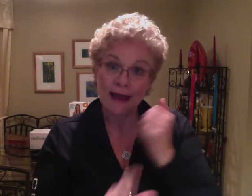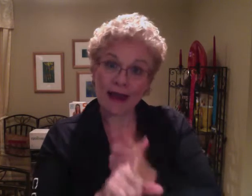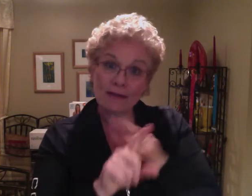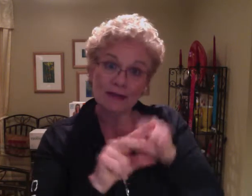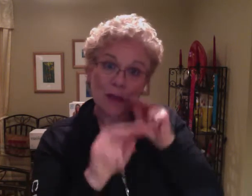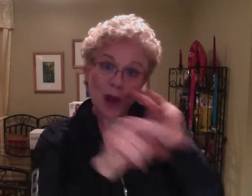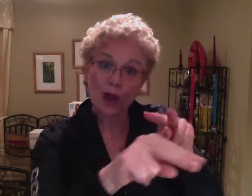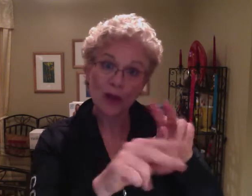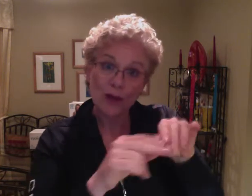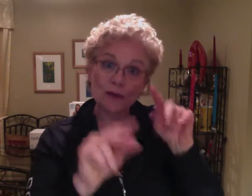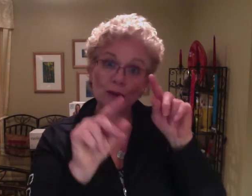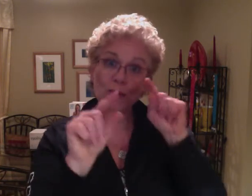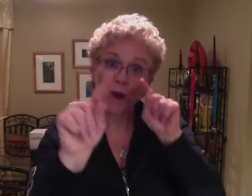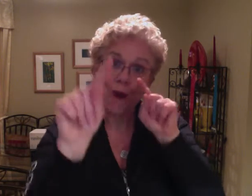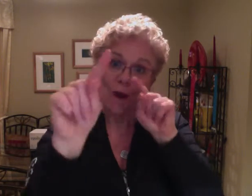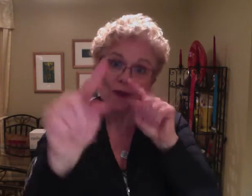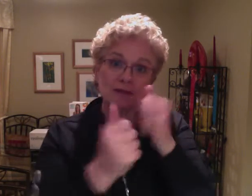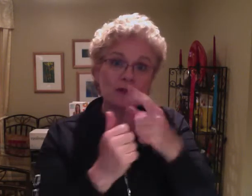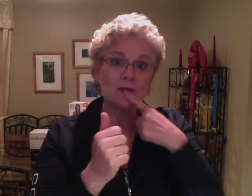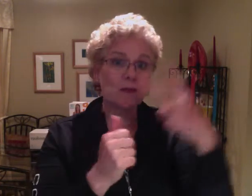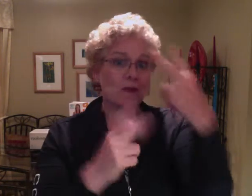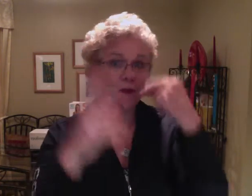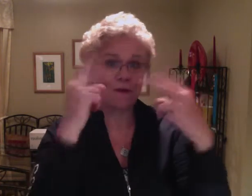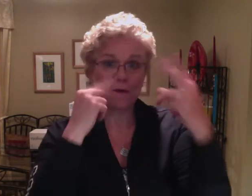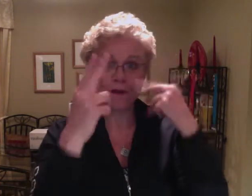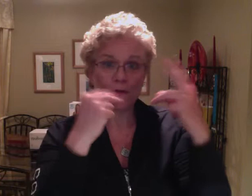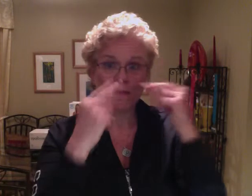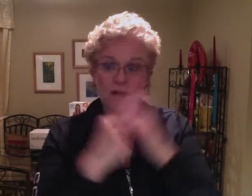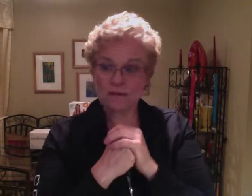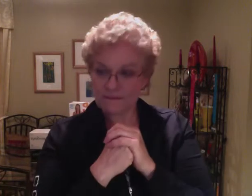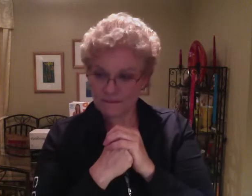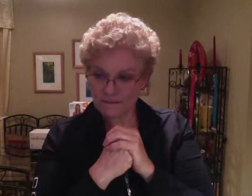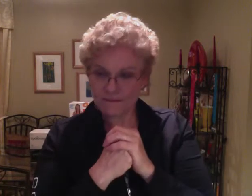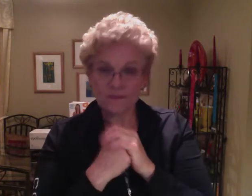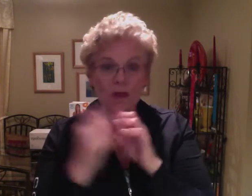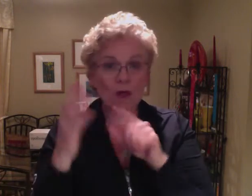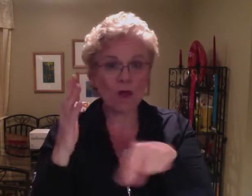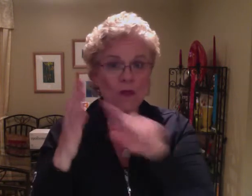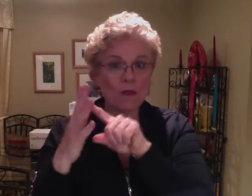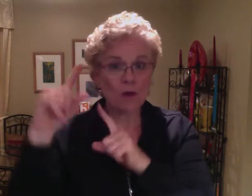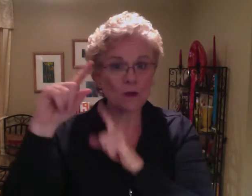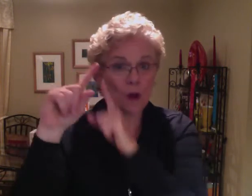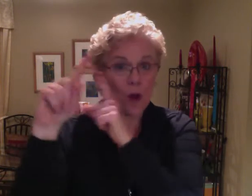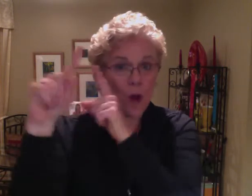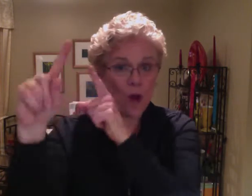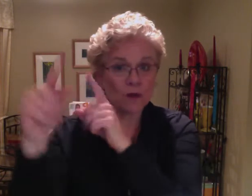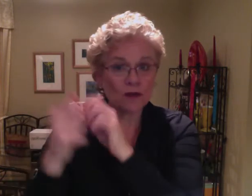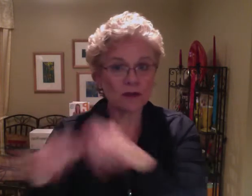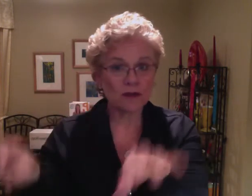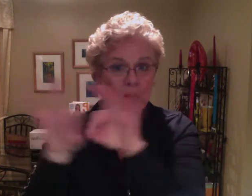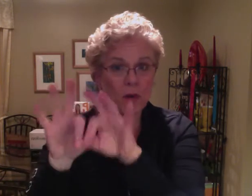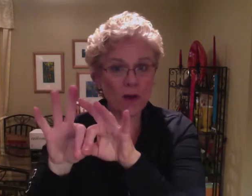these people told me all their reasons and then they would tell me no, I would go, those goals are so important, but the goal of mine that supersedes